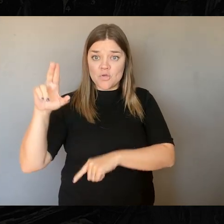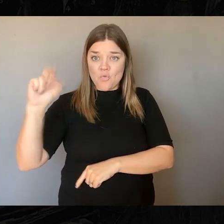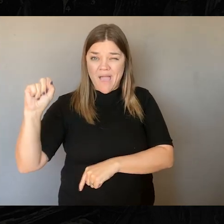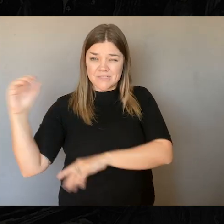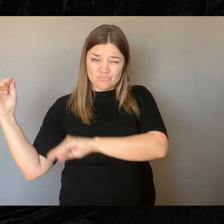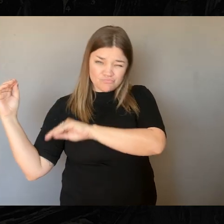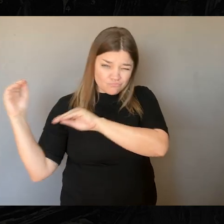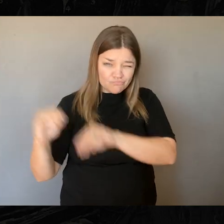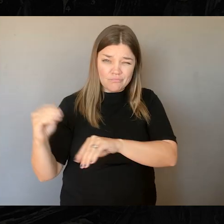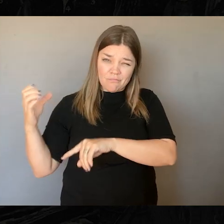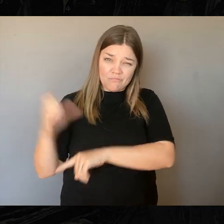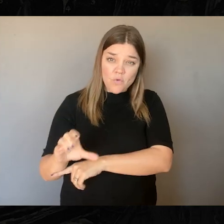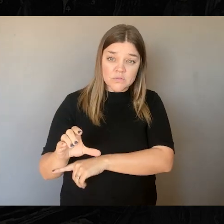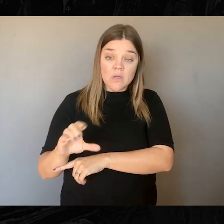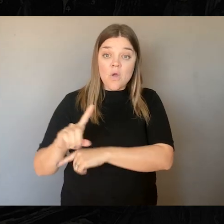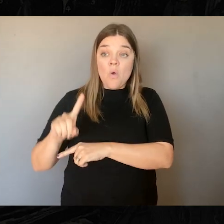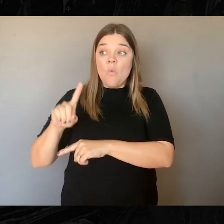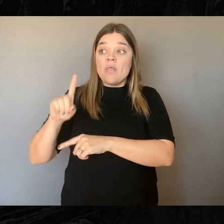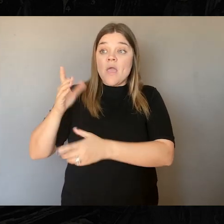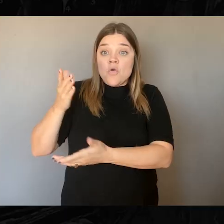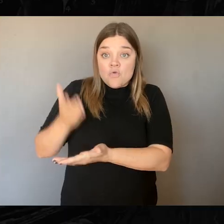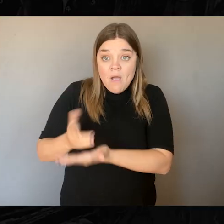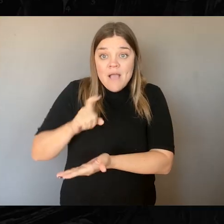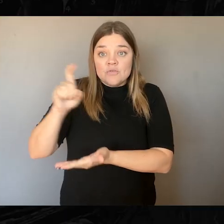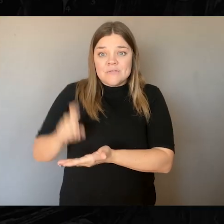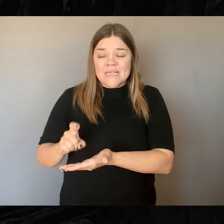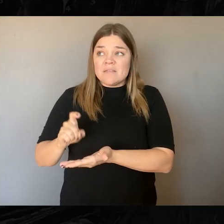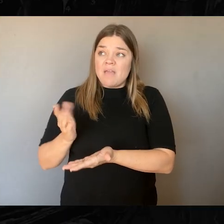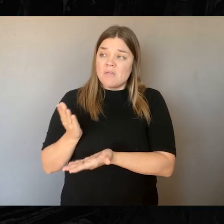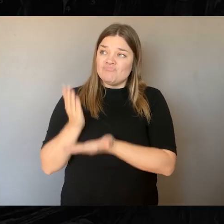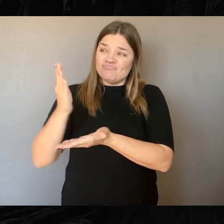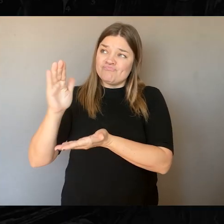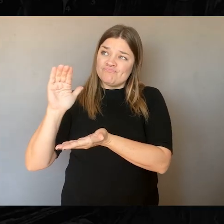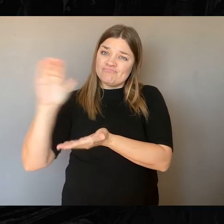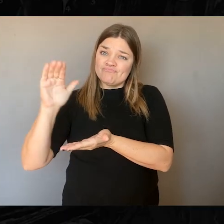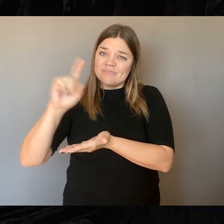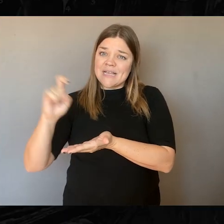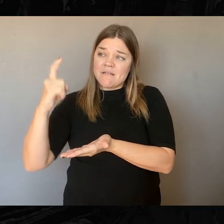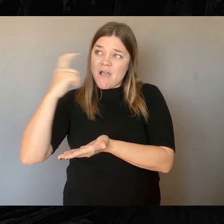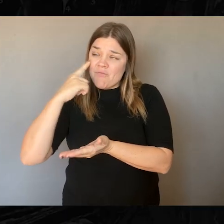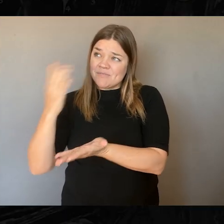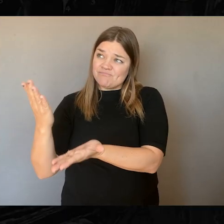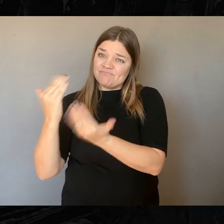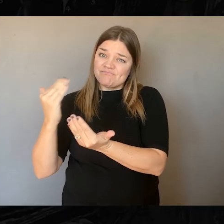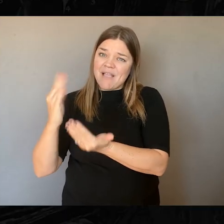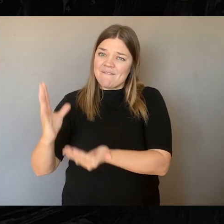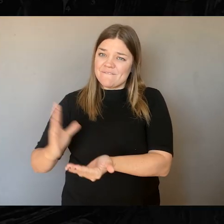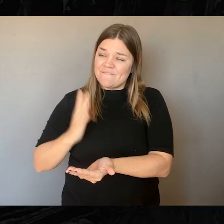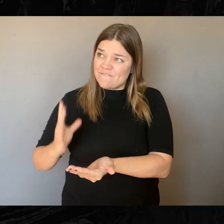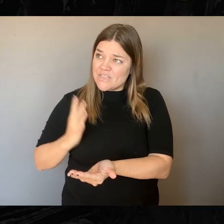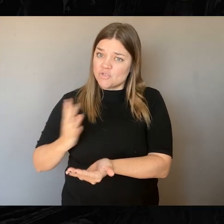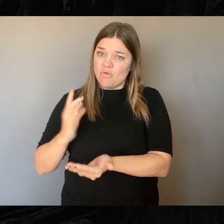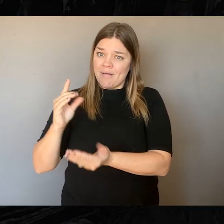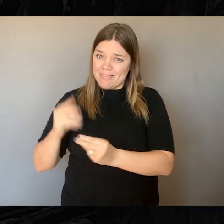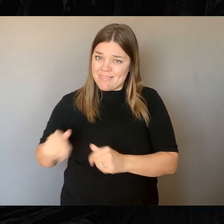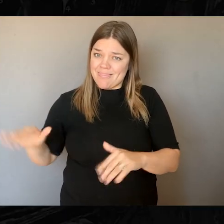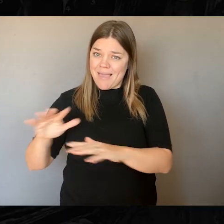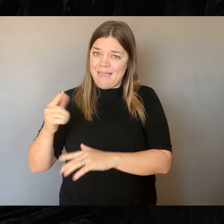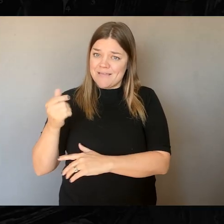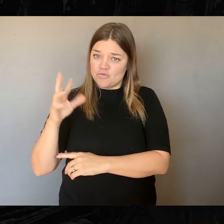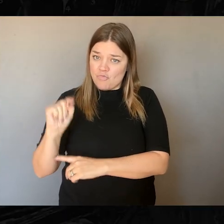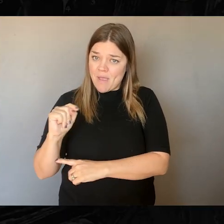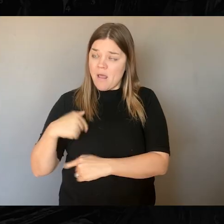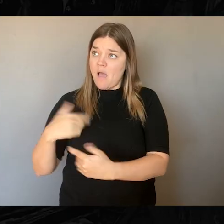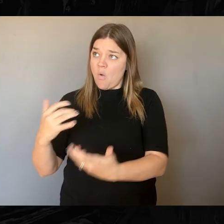in Texas, these tribes petitioned the Mexican government to give them official land grants, just like the Anglo-Americans got, so that they could